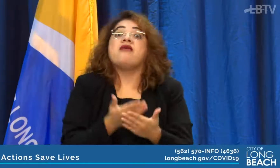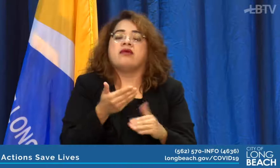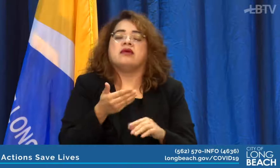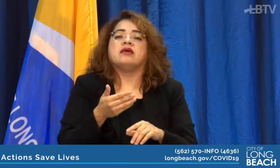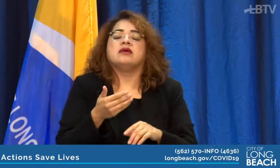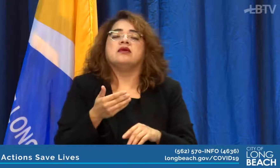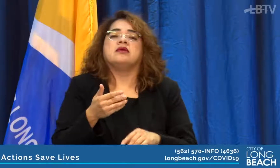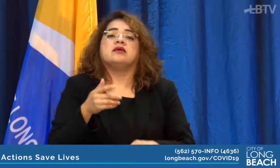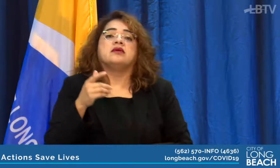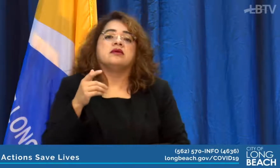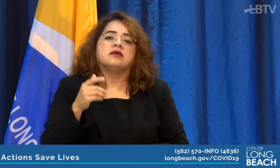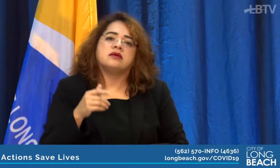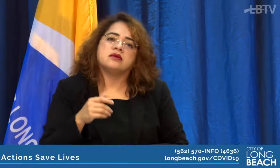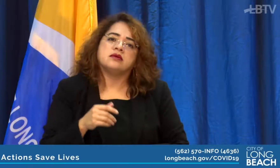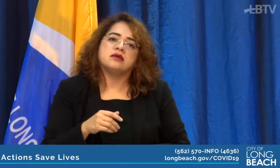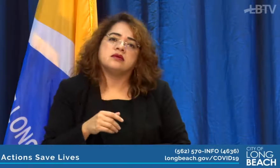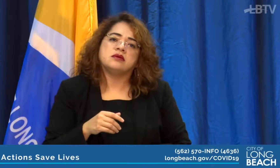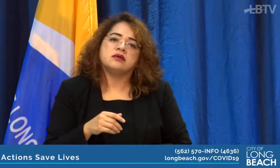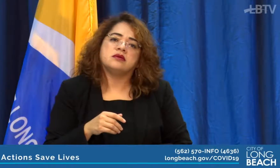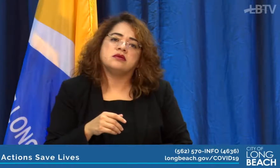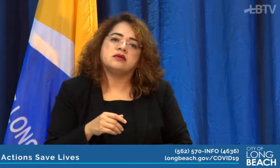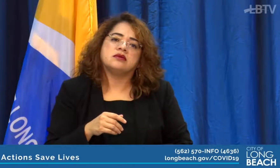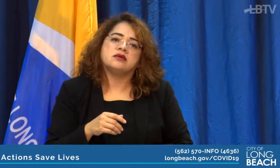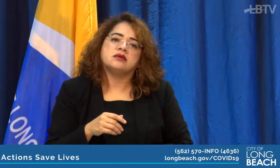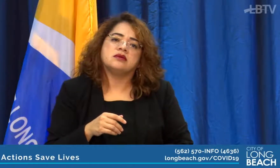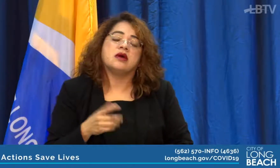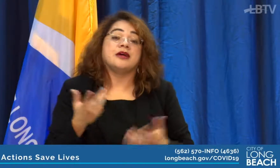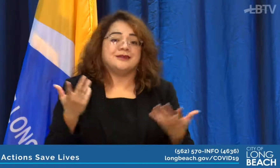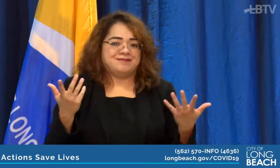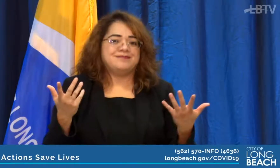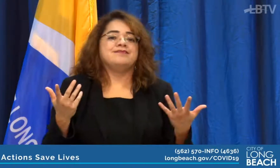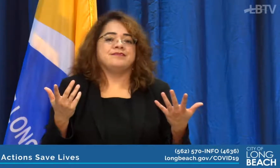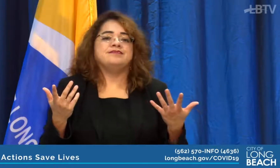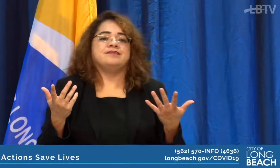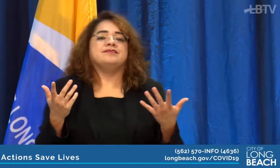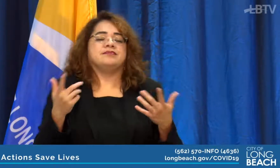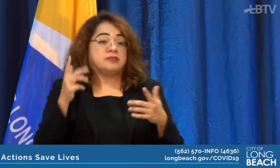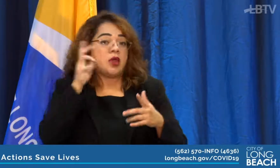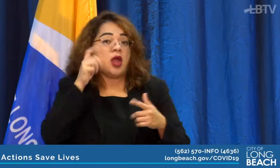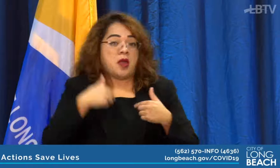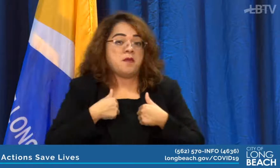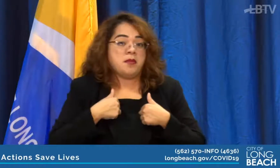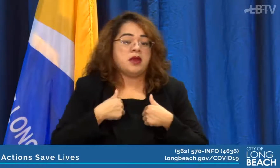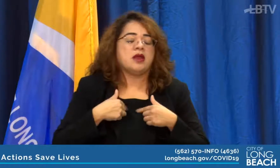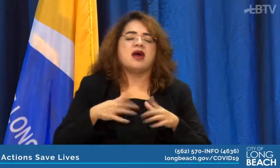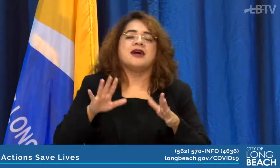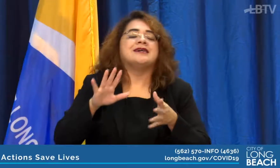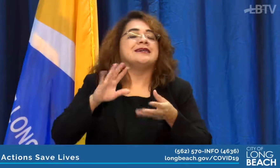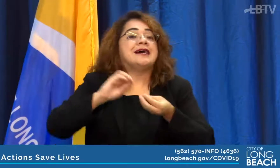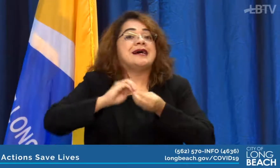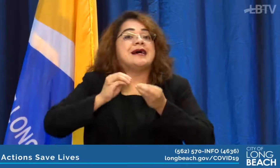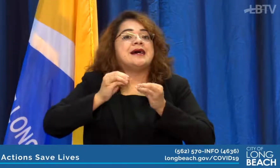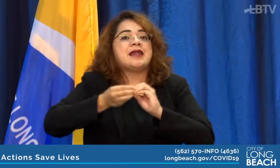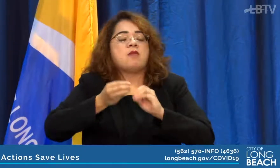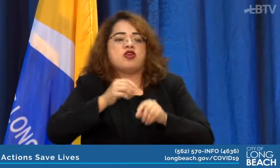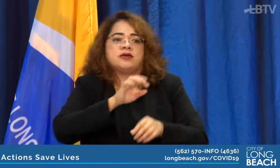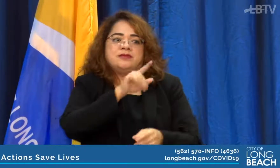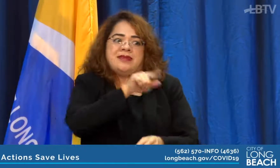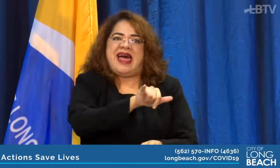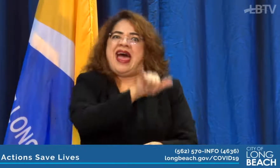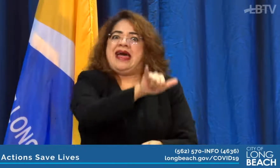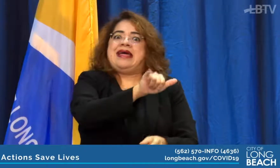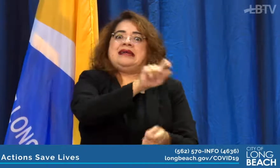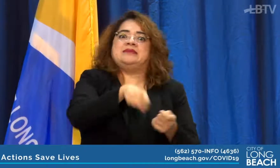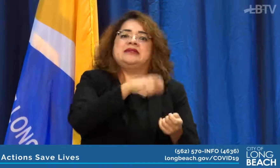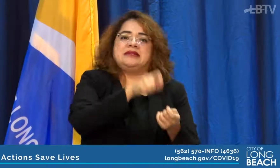We can set, can you hear me? Yes, we can hear you. Okay, just make sure. So we can set